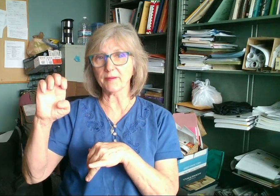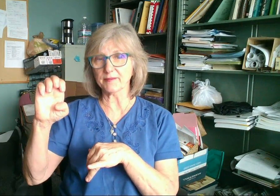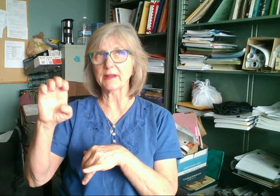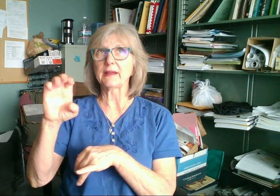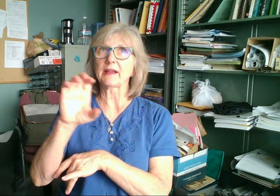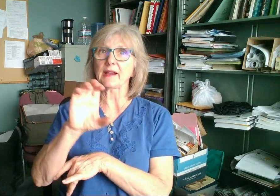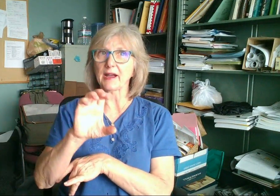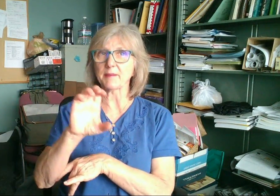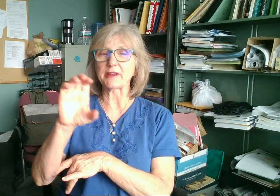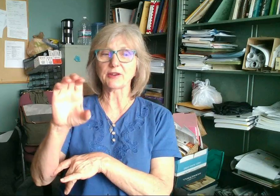Core